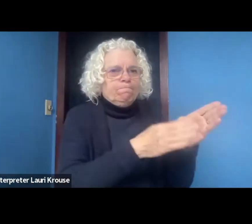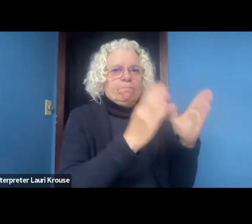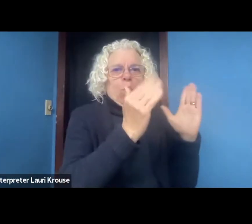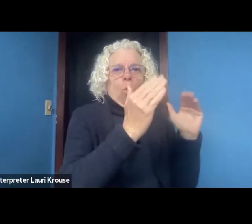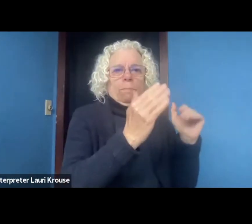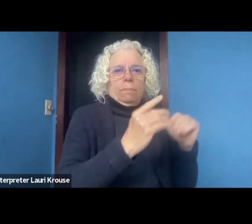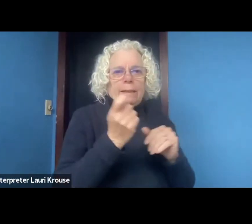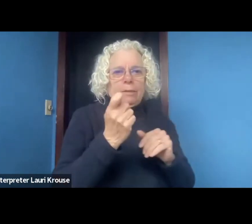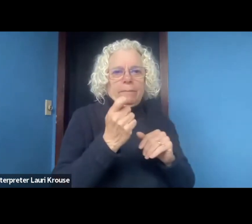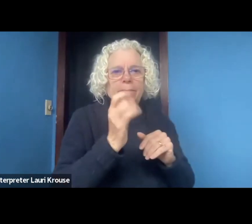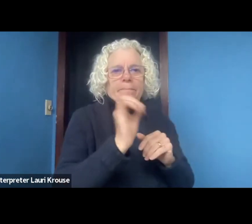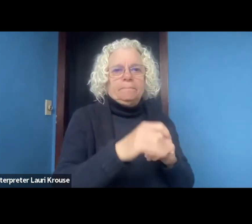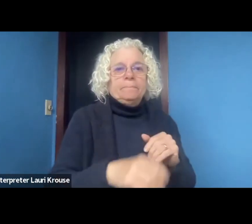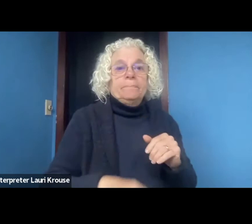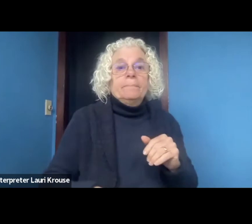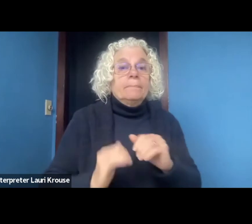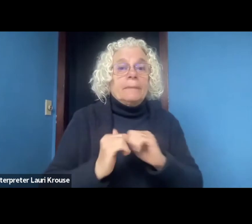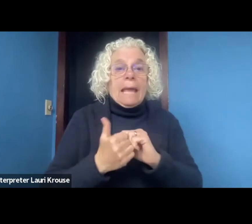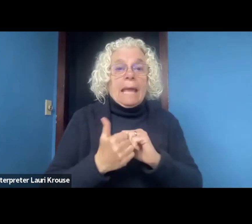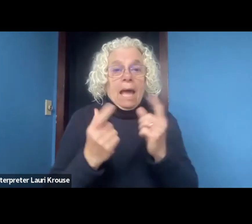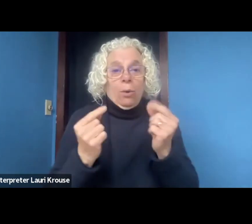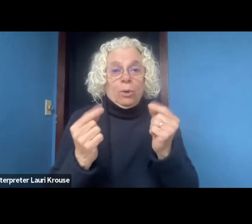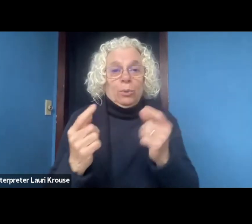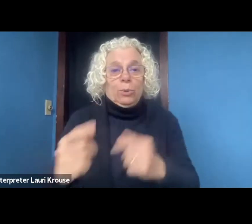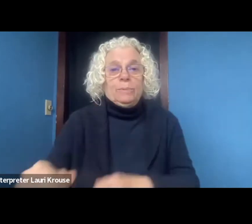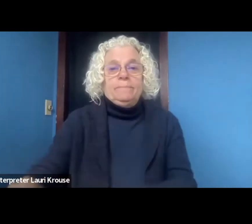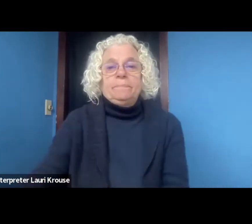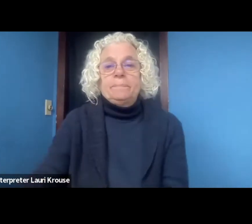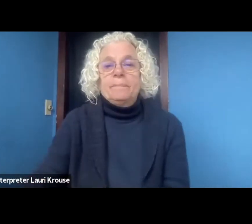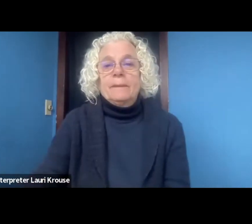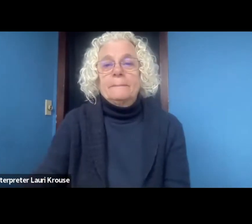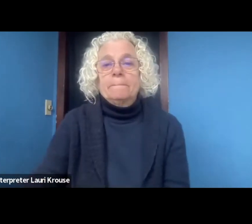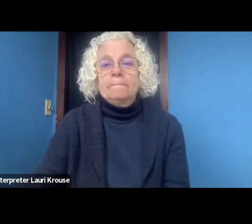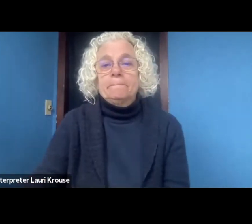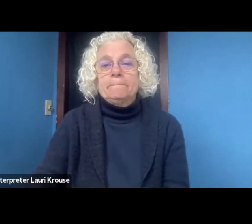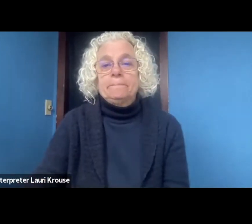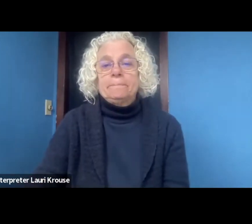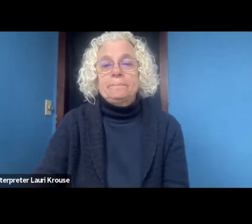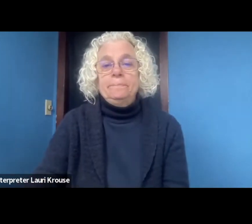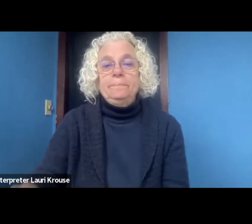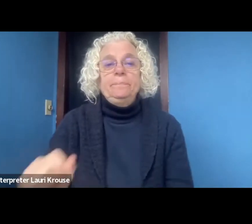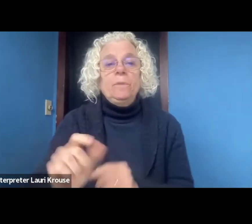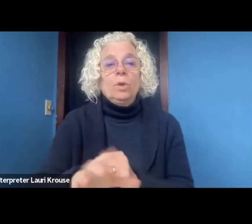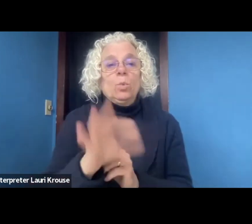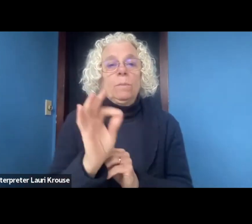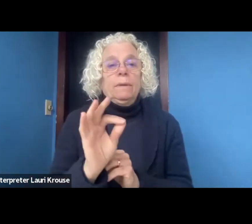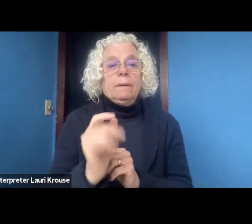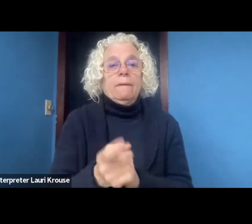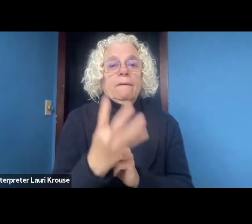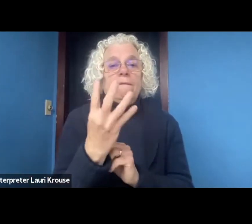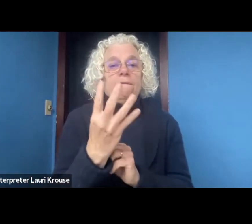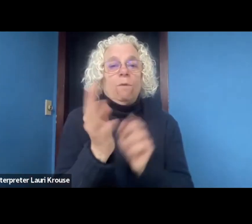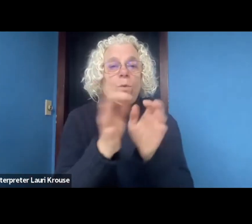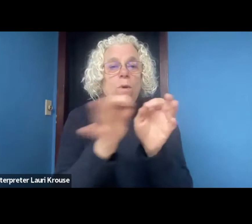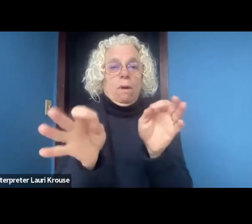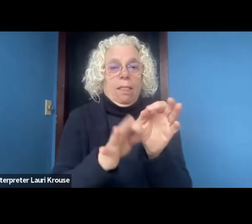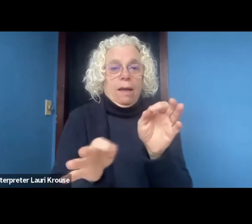one way of doing this is we're going to just come up with 4 lines.